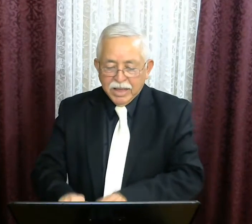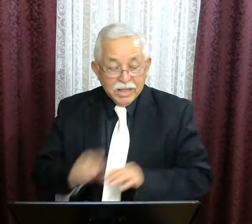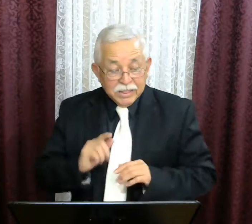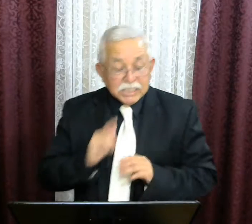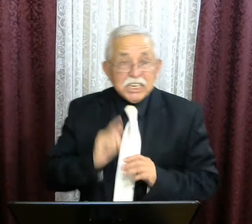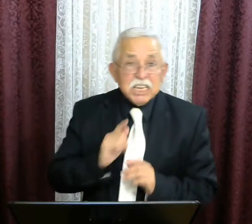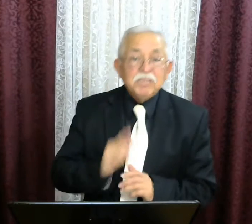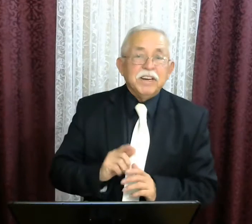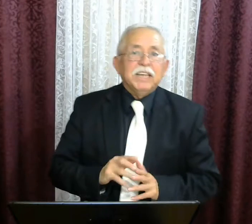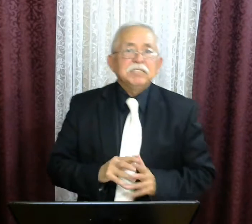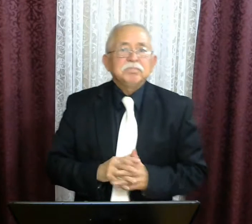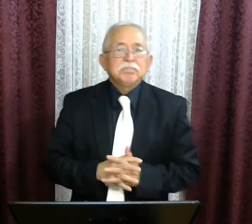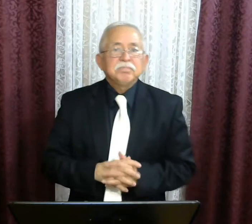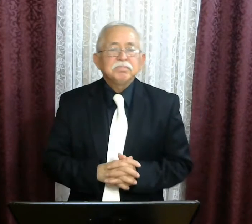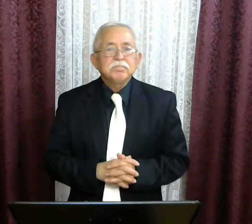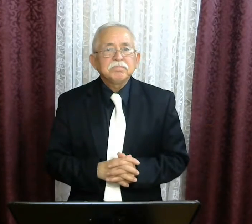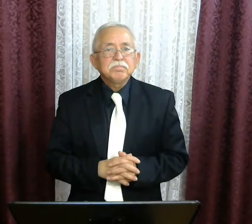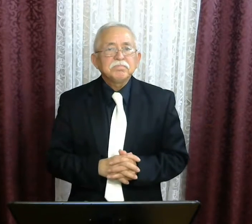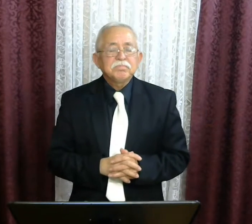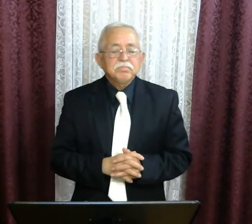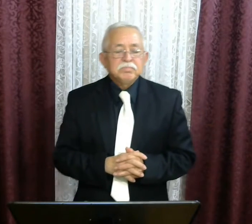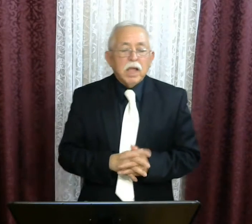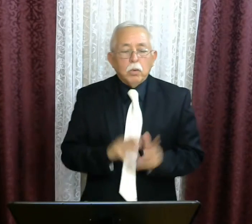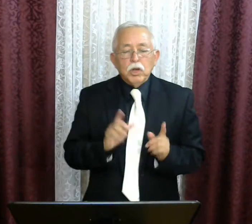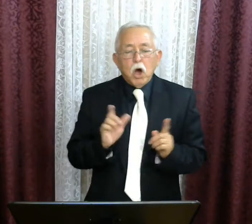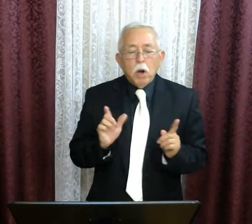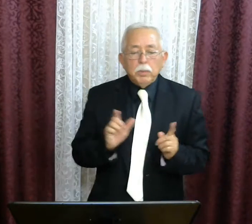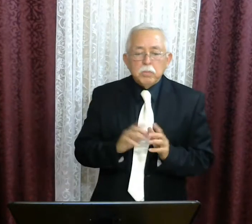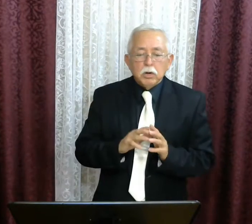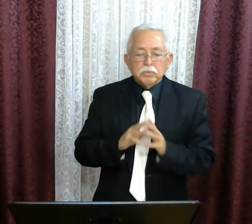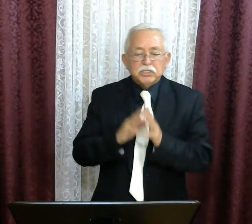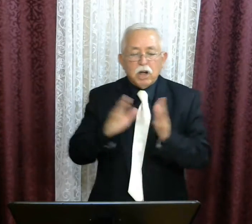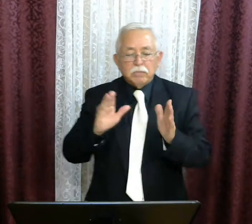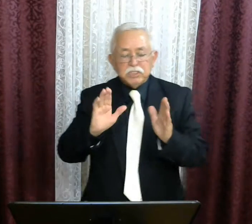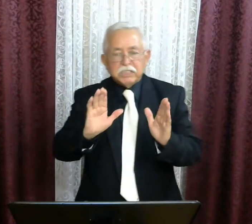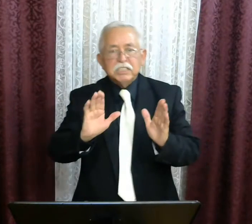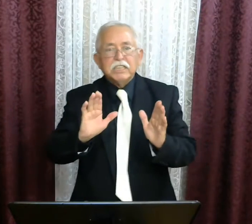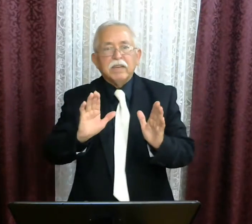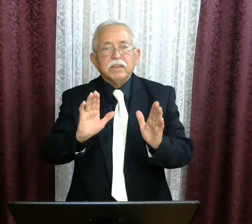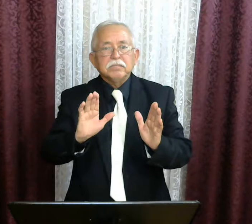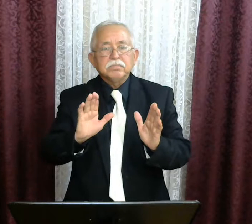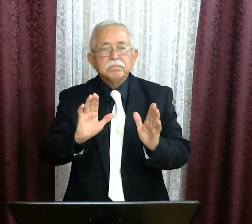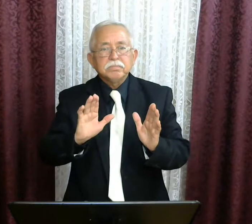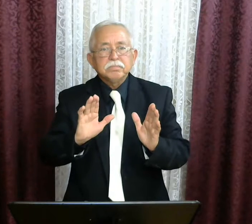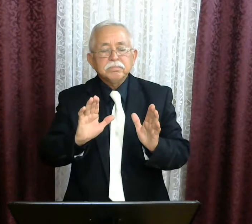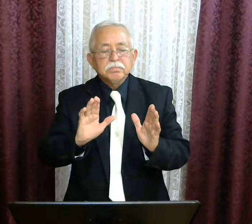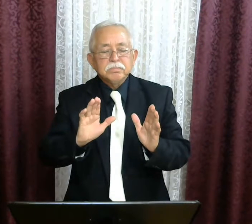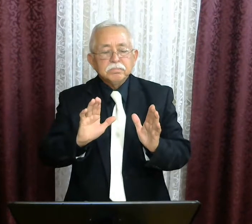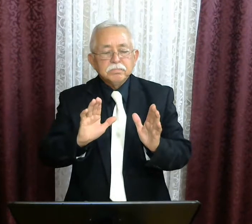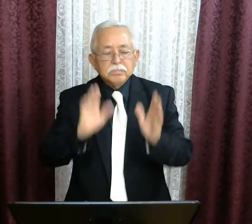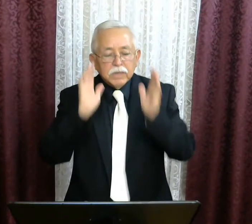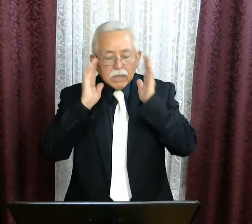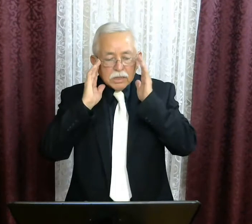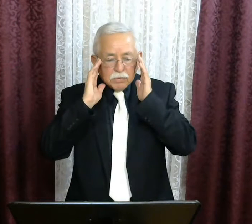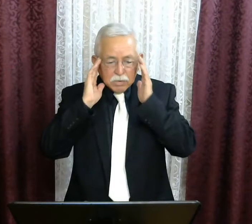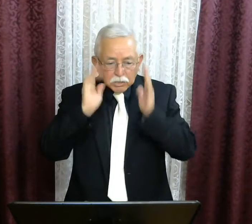this evening we open the book of Psalm 67. The Bible